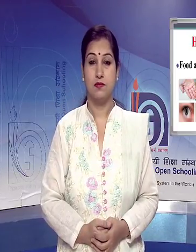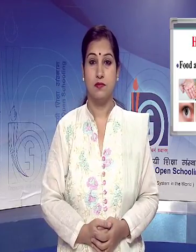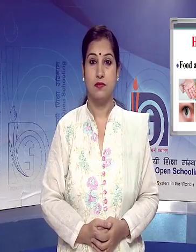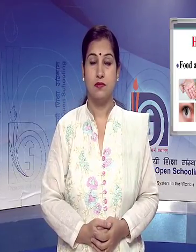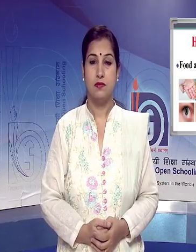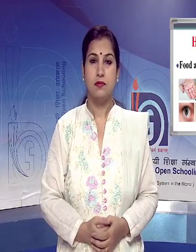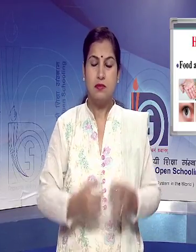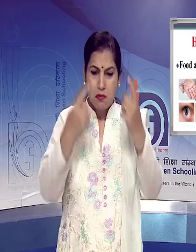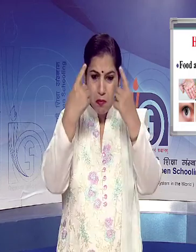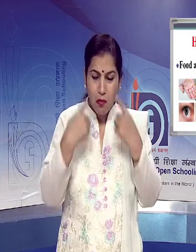general paleness,